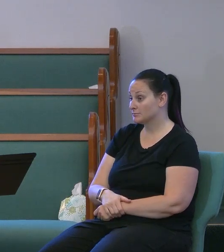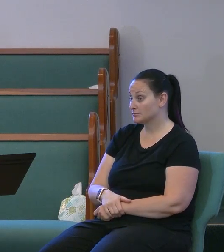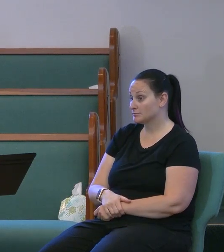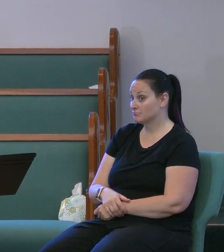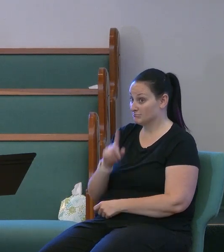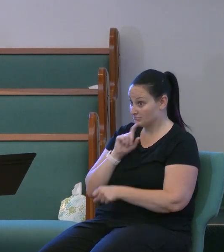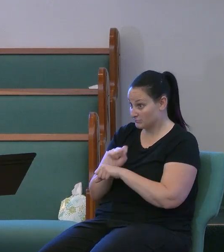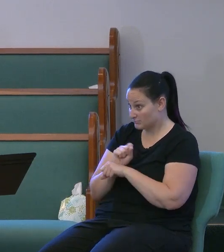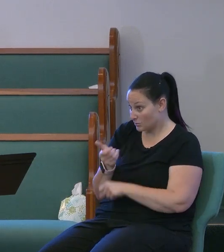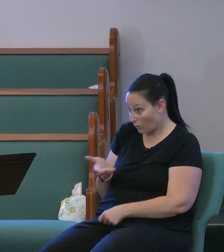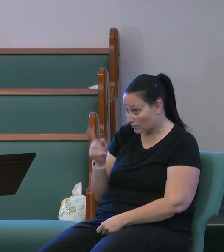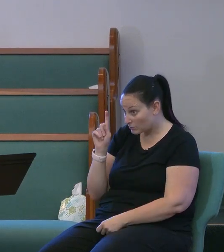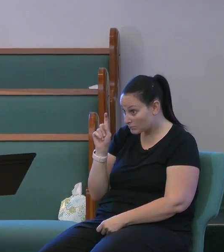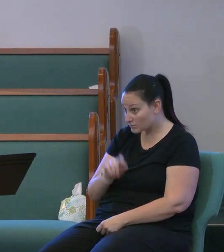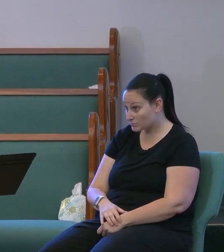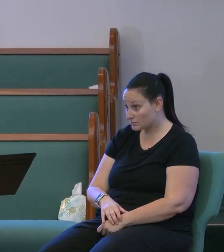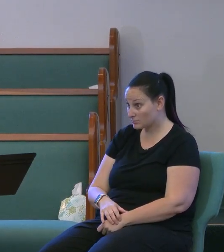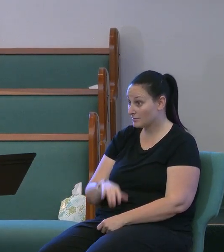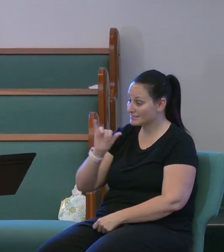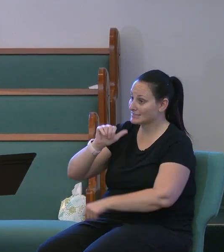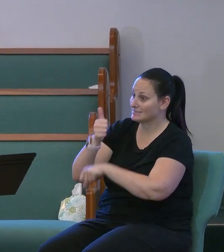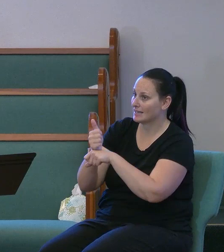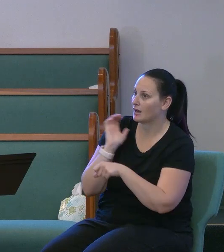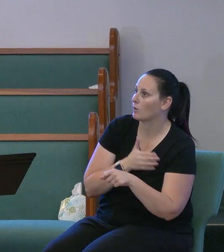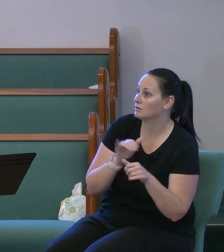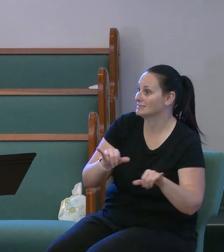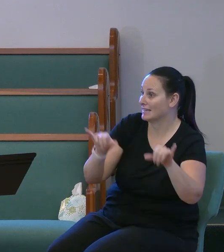Is that really a welcome? Does that